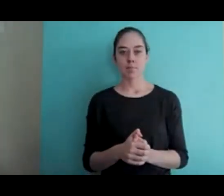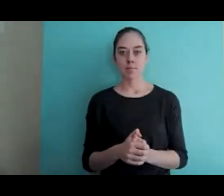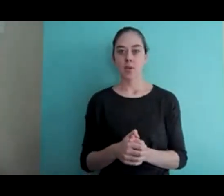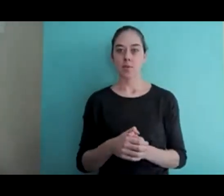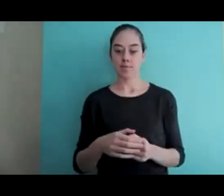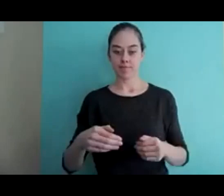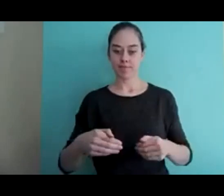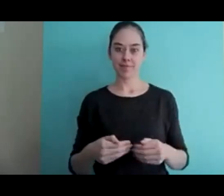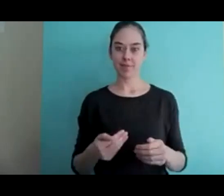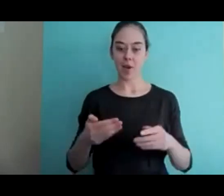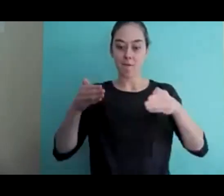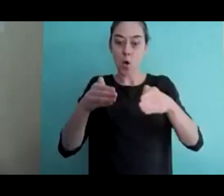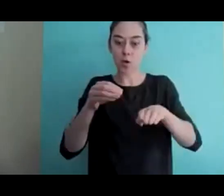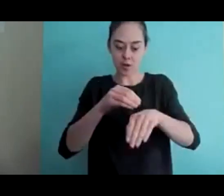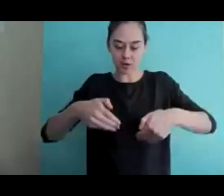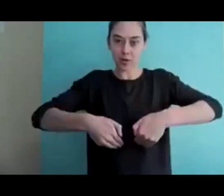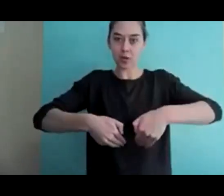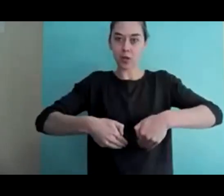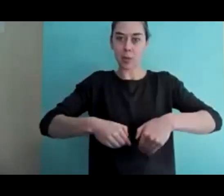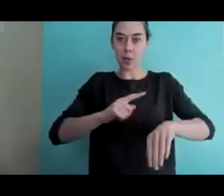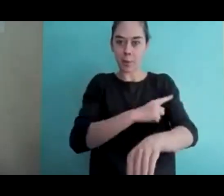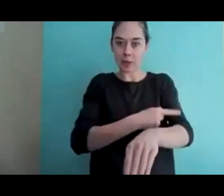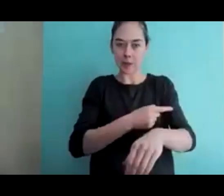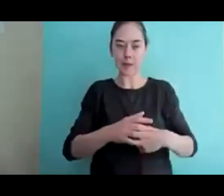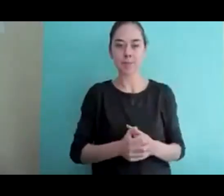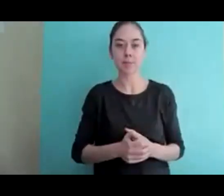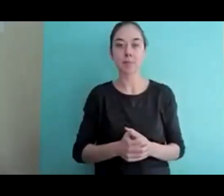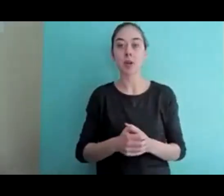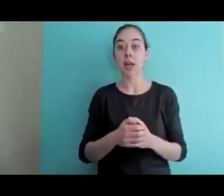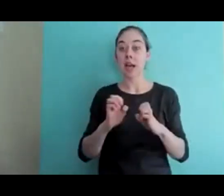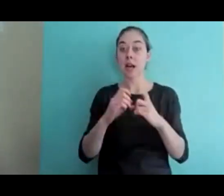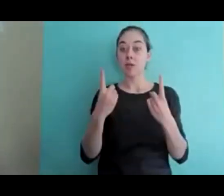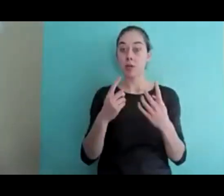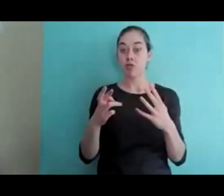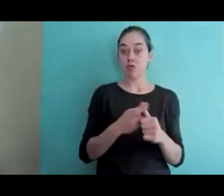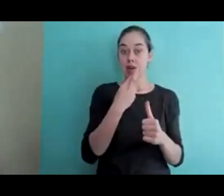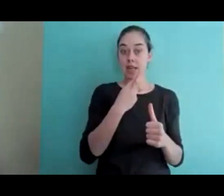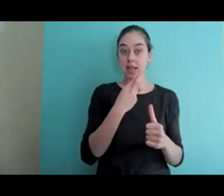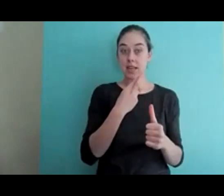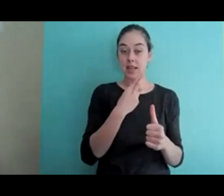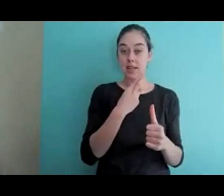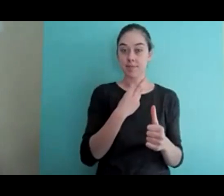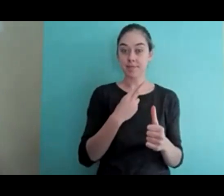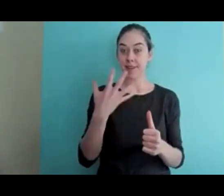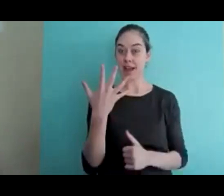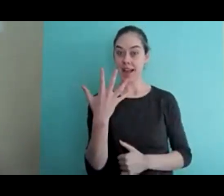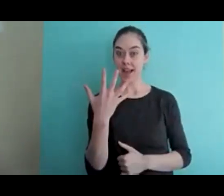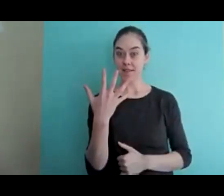okay? Right, so everybody ready? We're going to start in